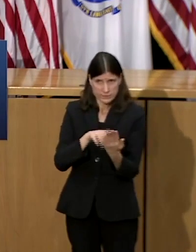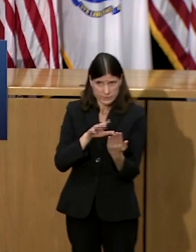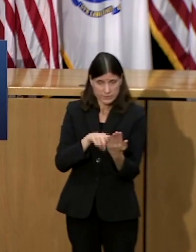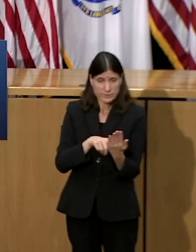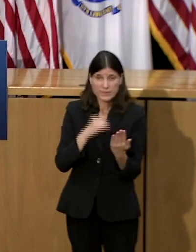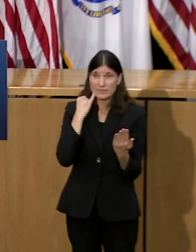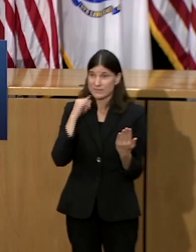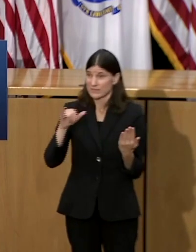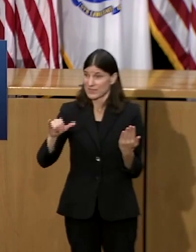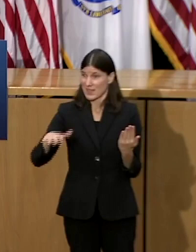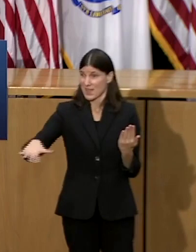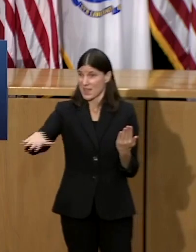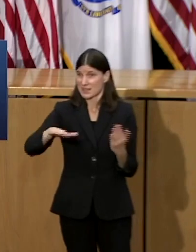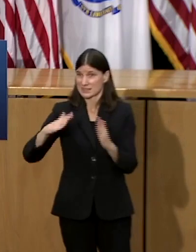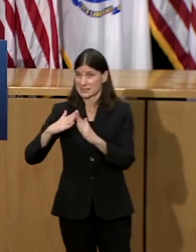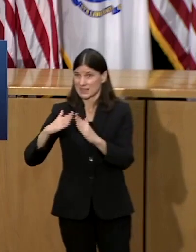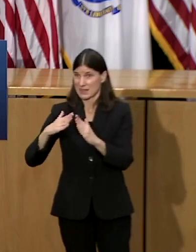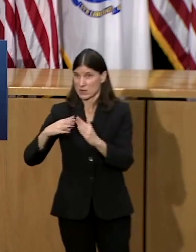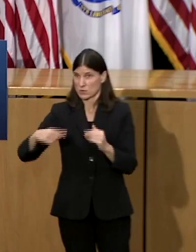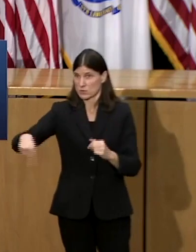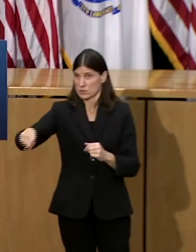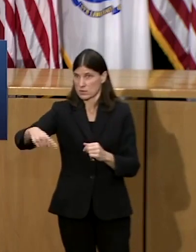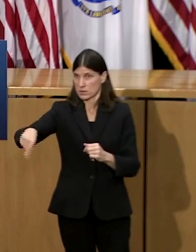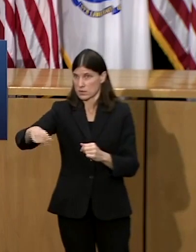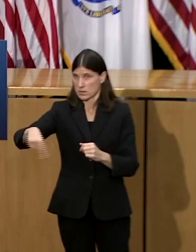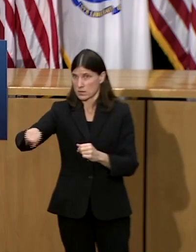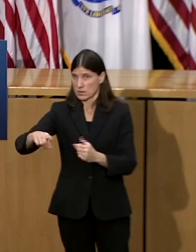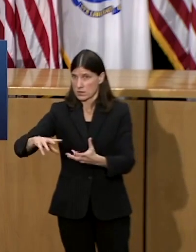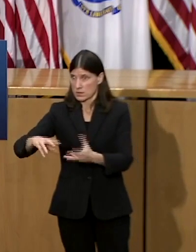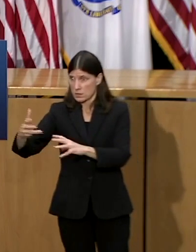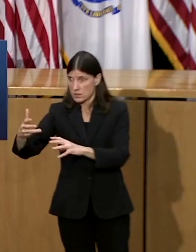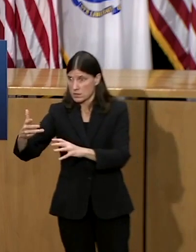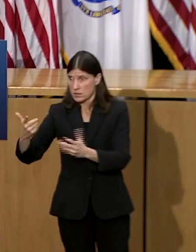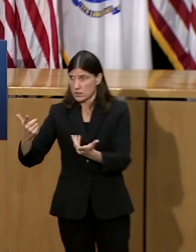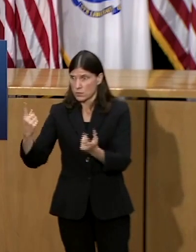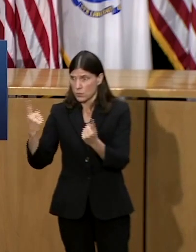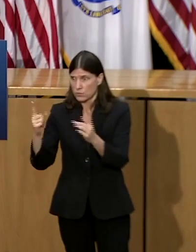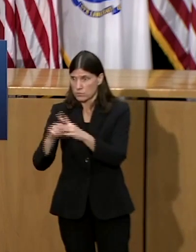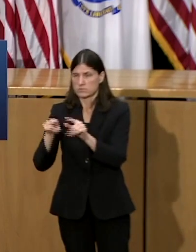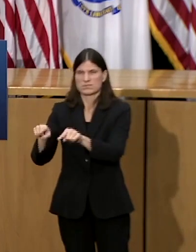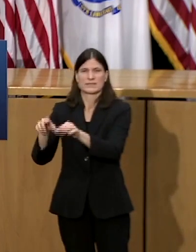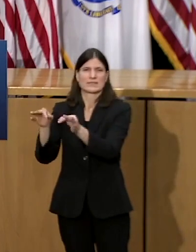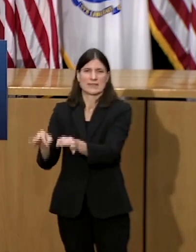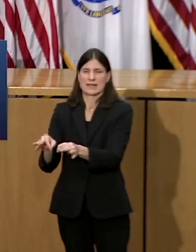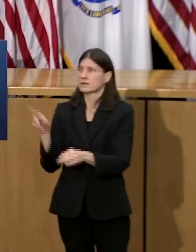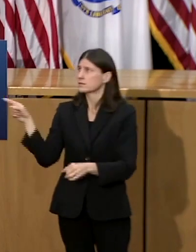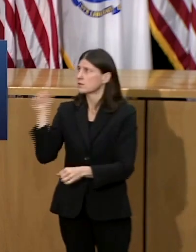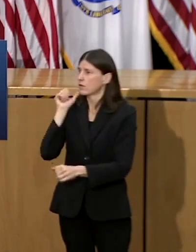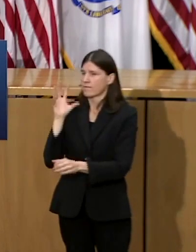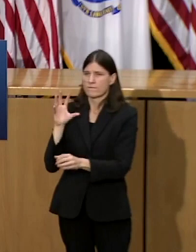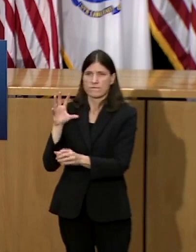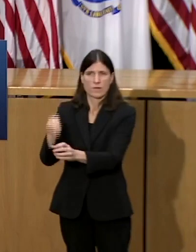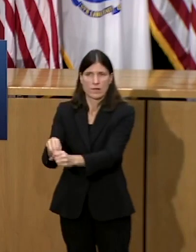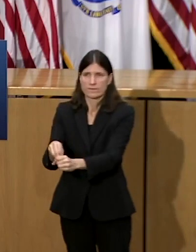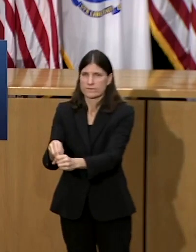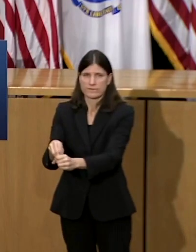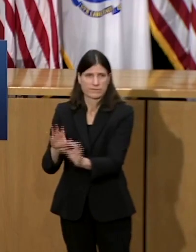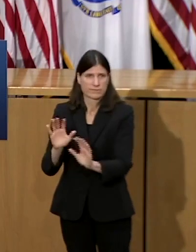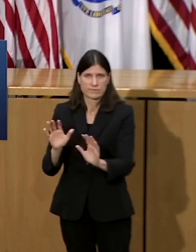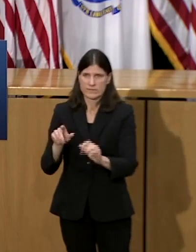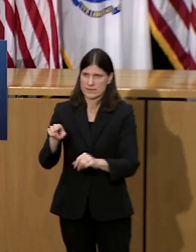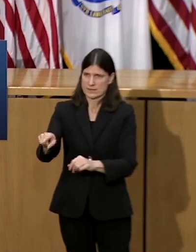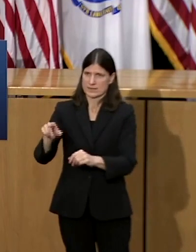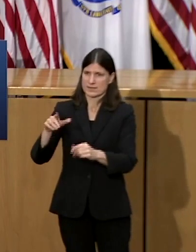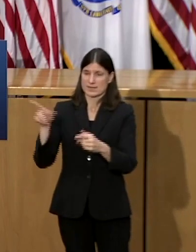is a decision that gets made at the community level. Our view is we've put a lot of guidance in place. We worked with